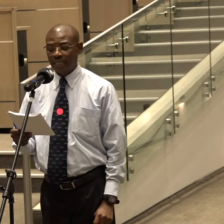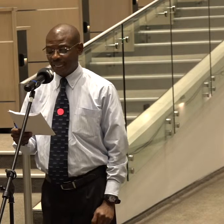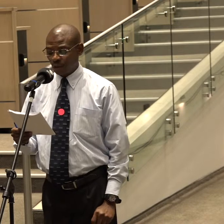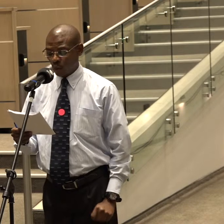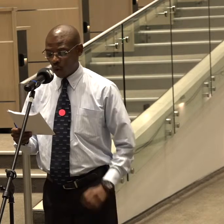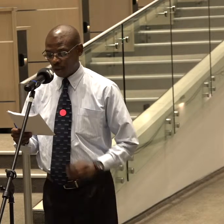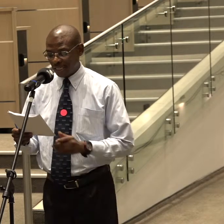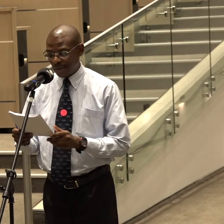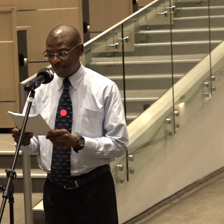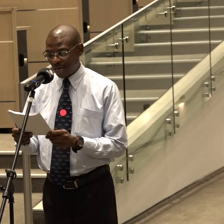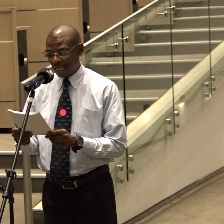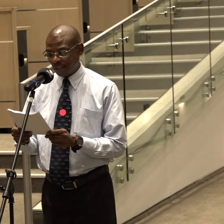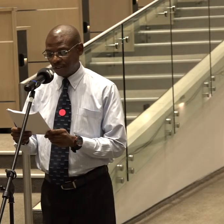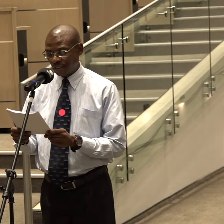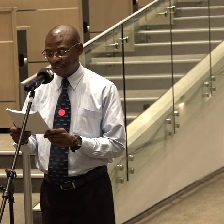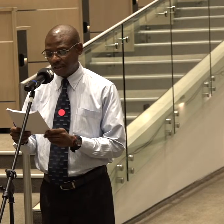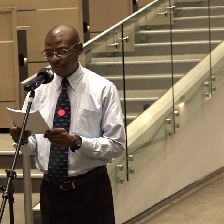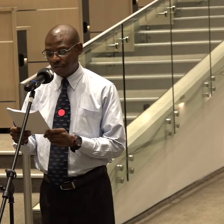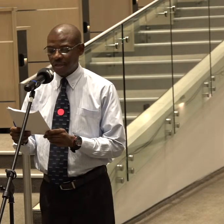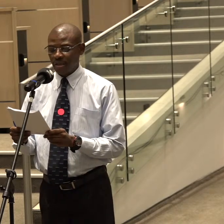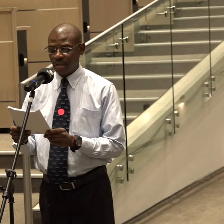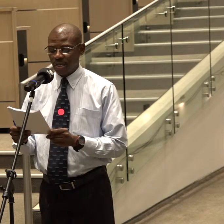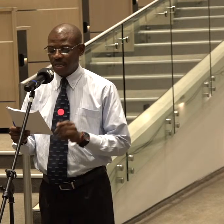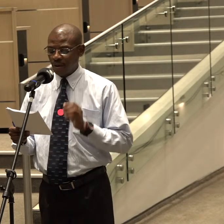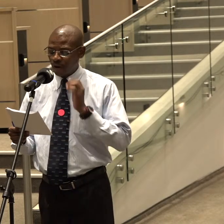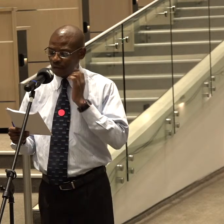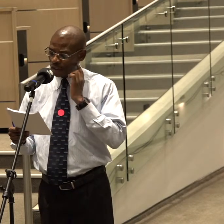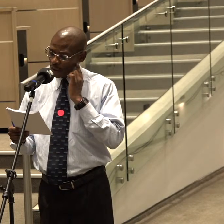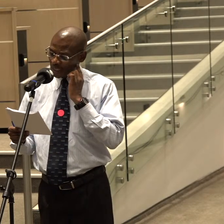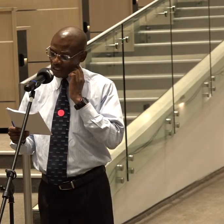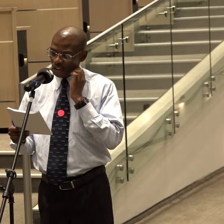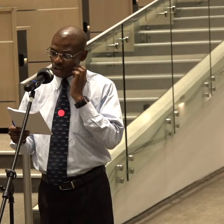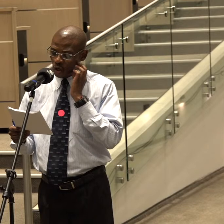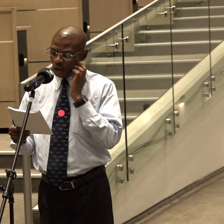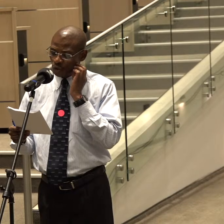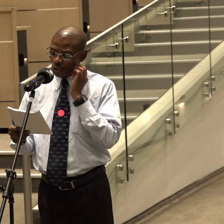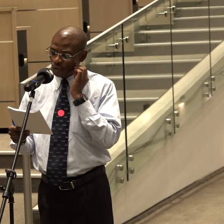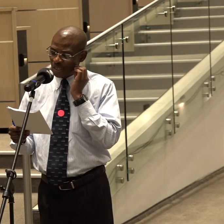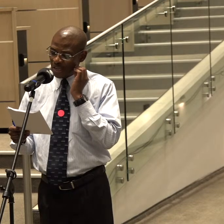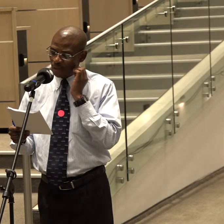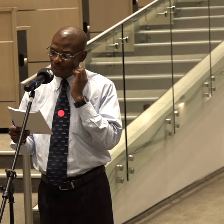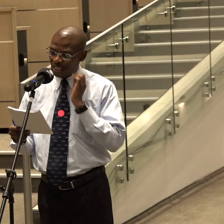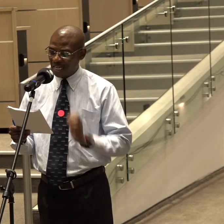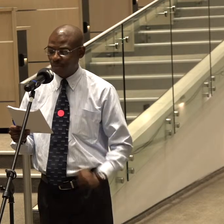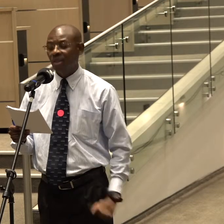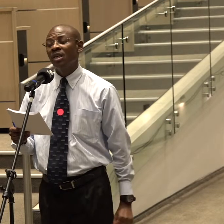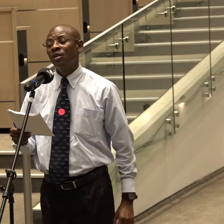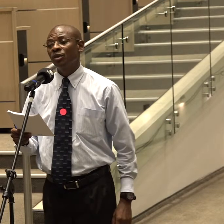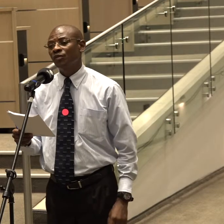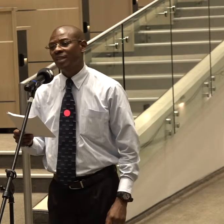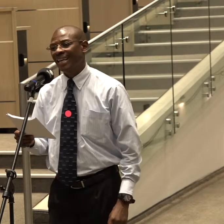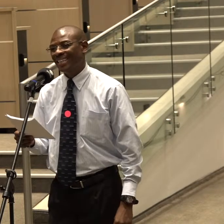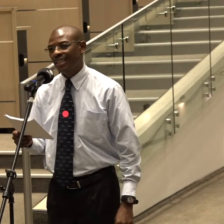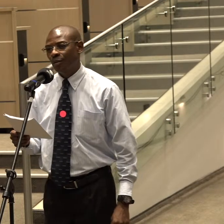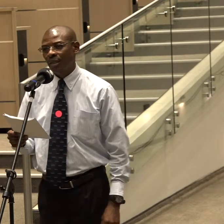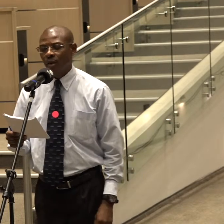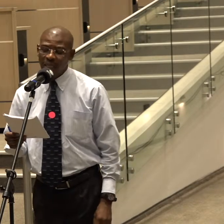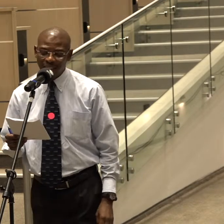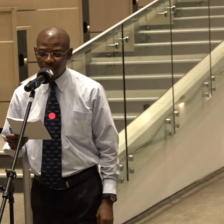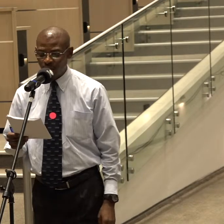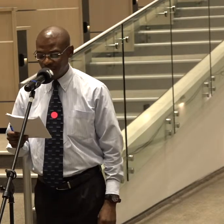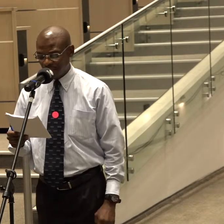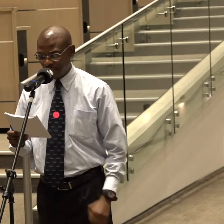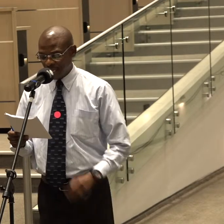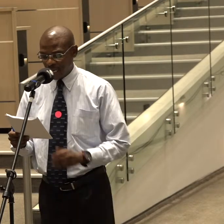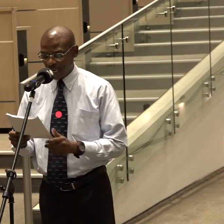adversville at Ward number 63 and then I work for this organization called Rosemary Happy Times which is for The Elder